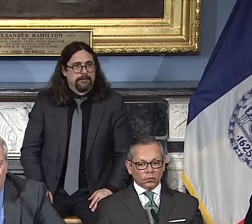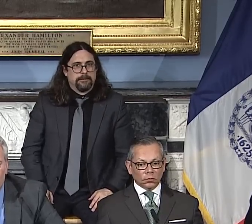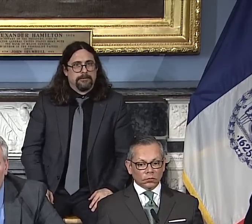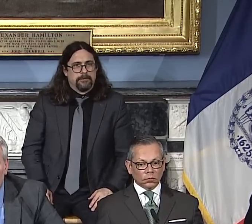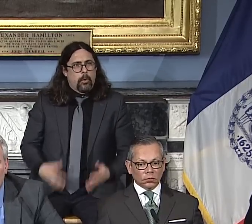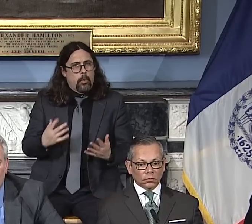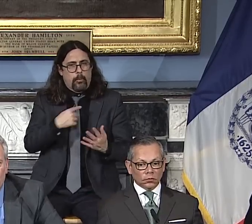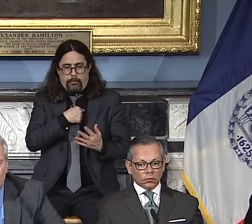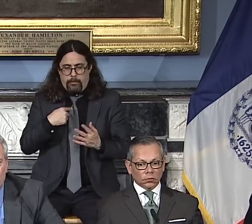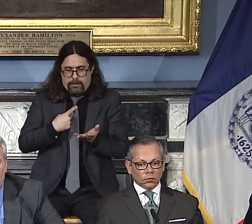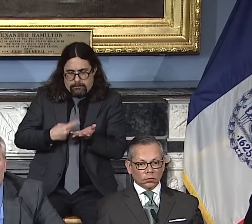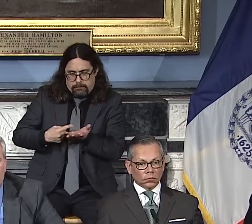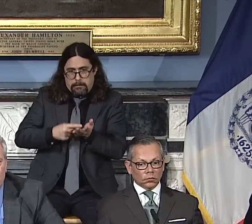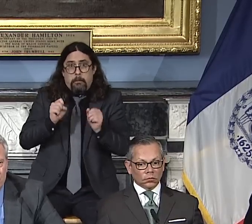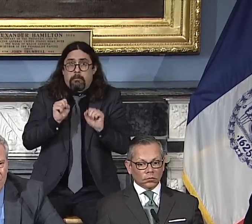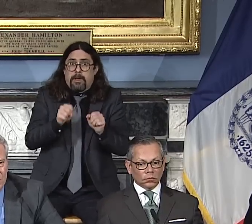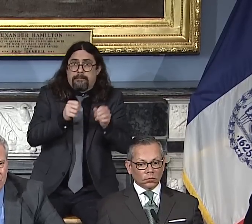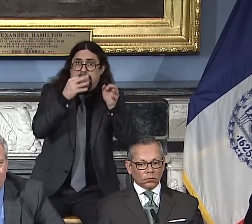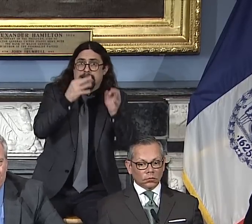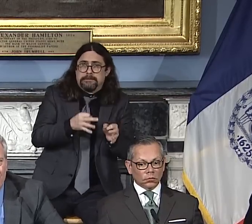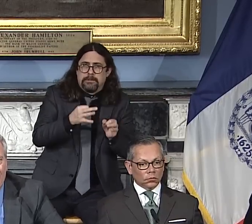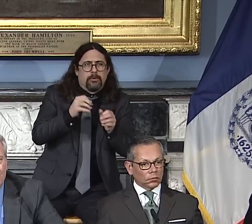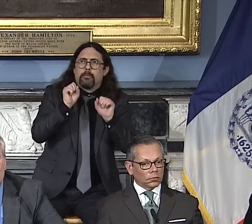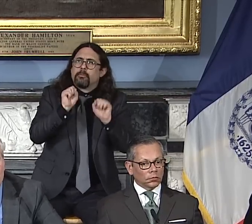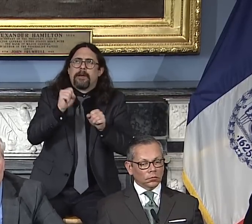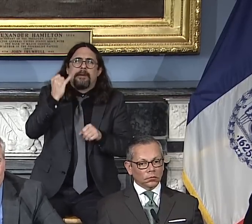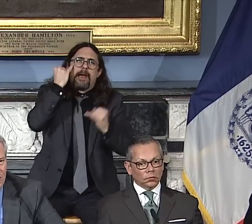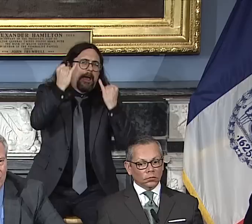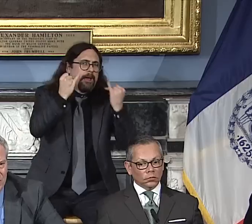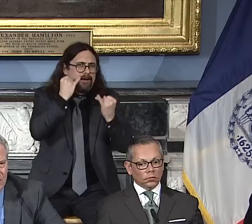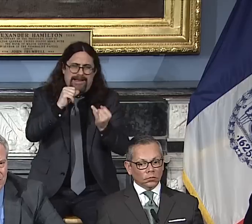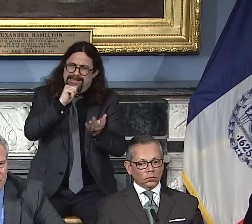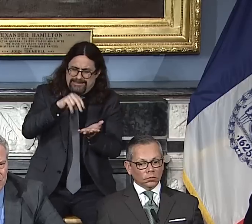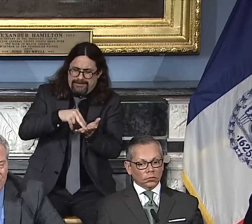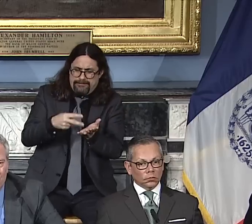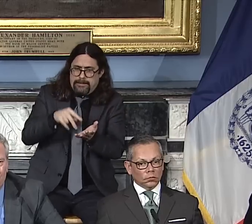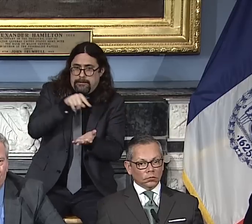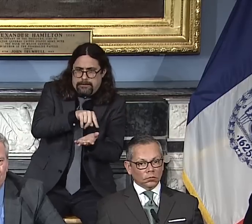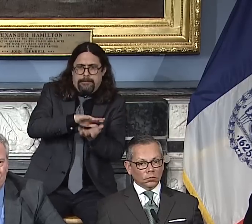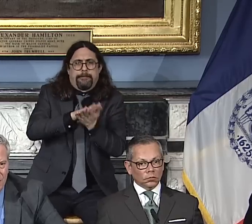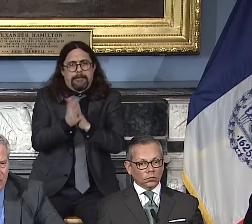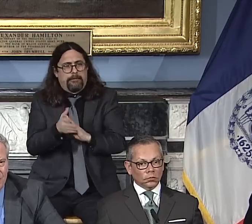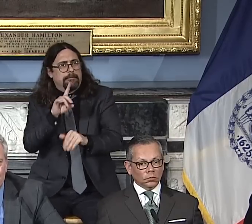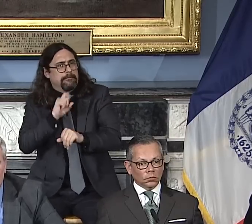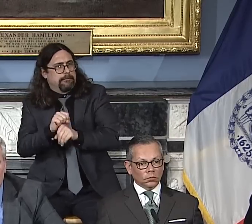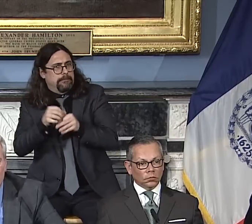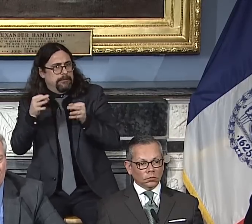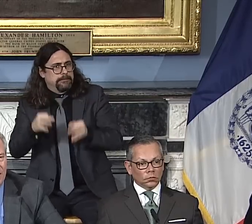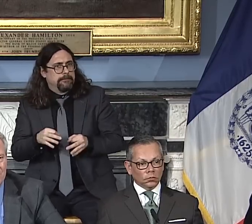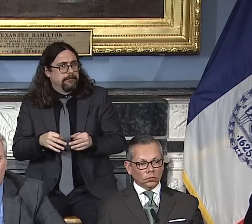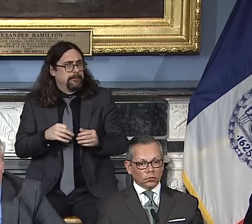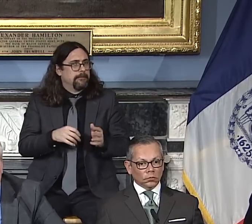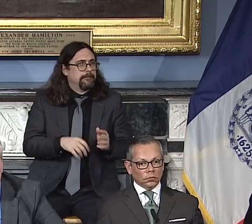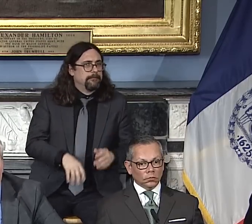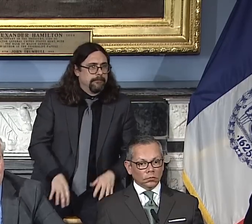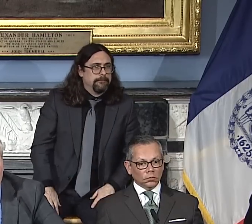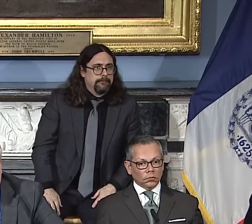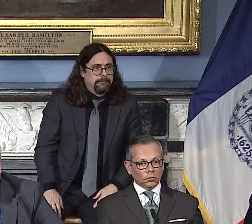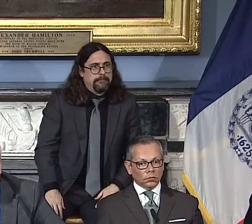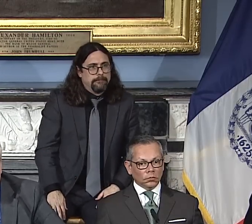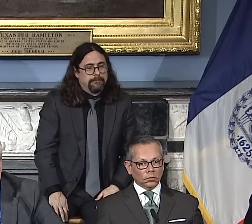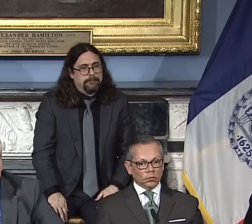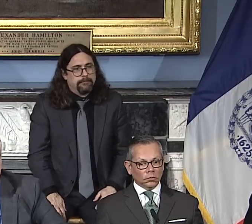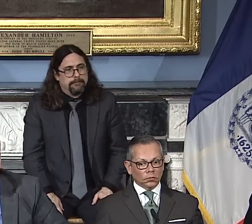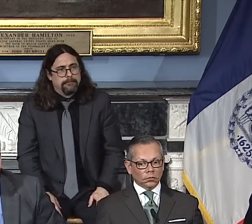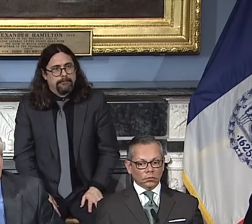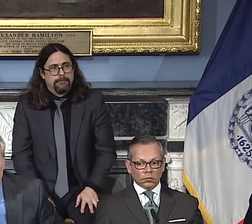talk about 10 different sites where there's an active shooter simultaneously, for example. If there was a terror attack, something like that. It's not real. It didn't